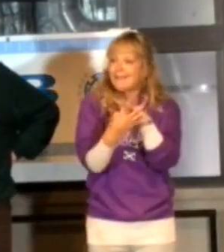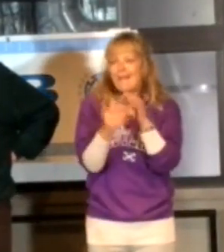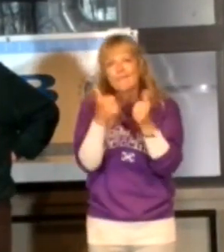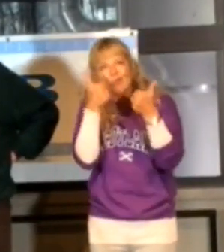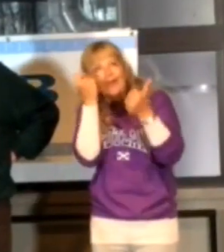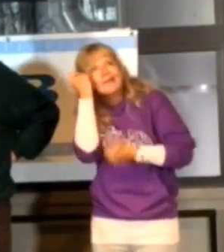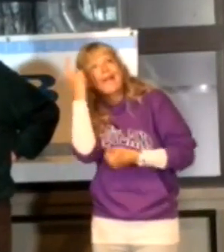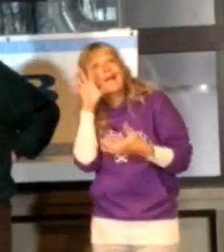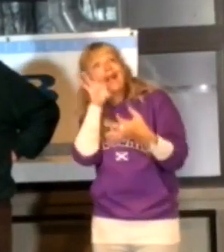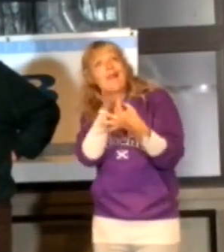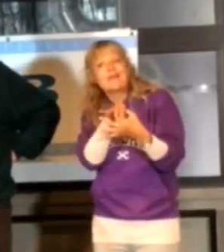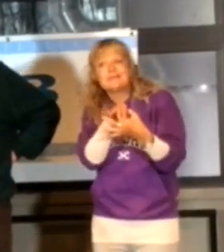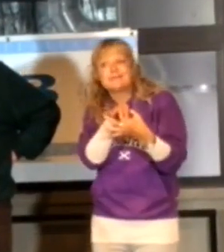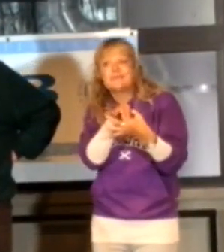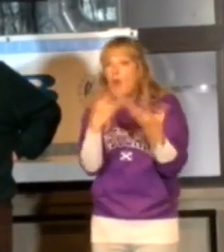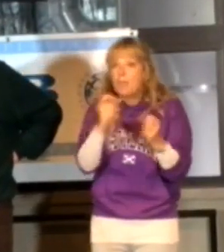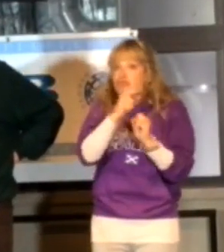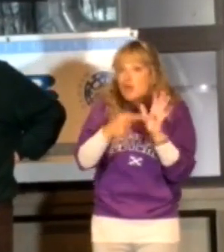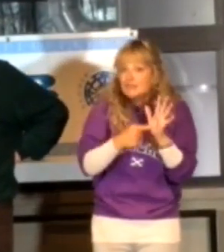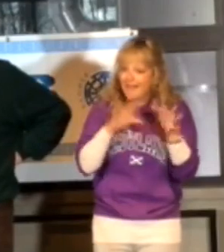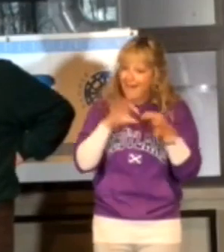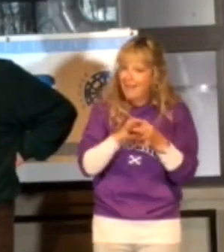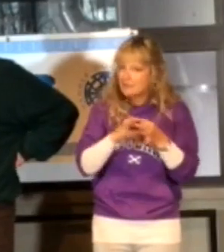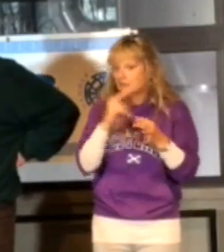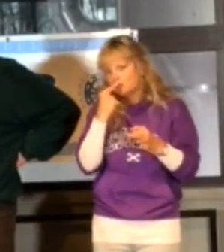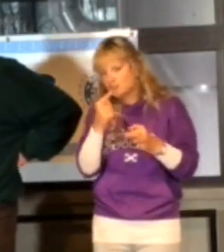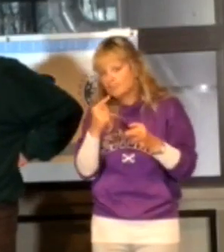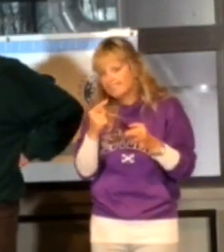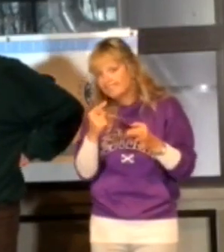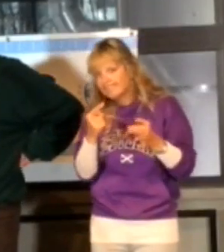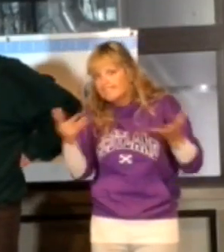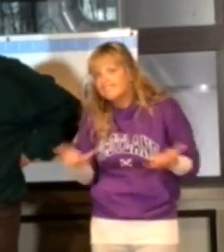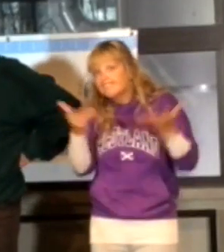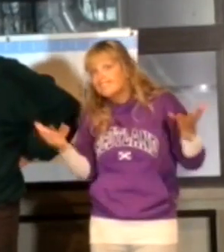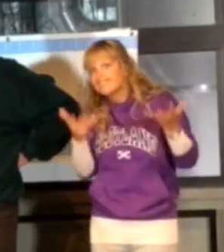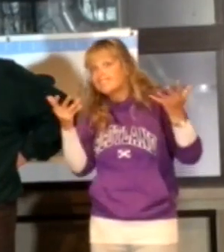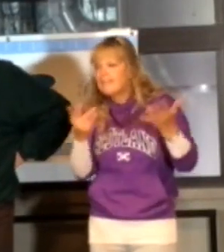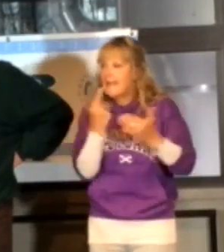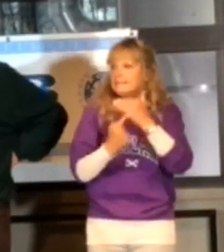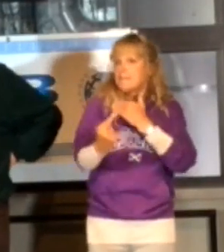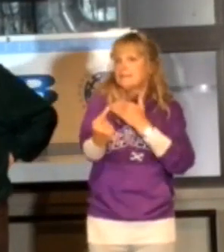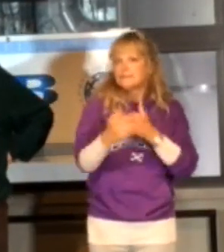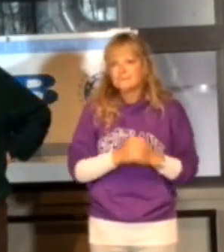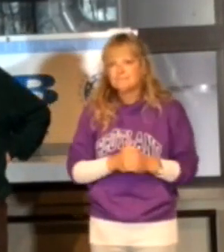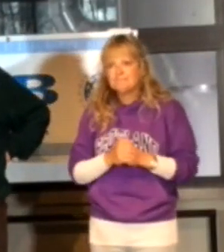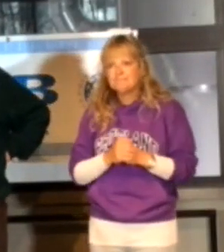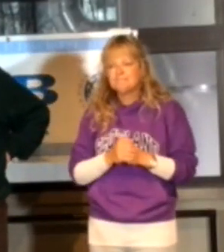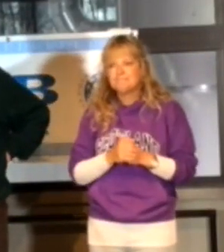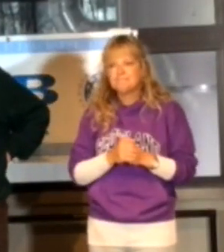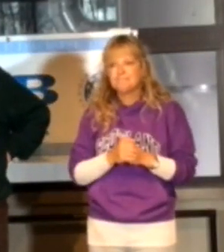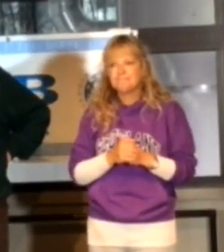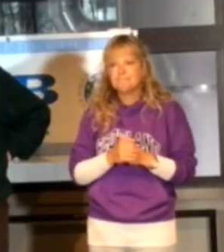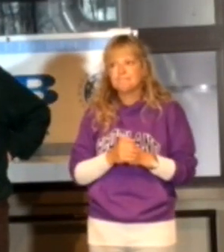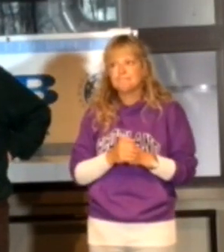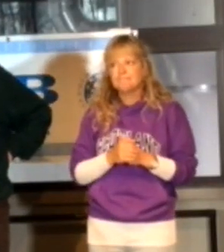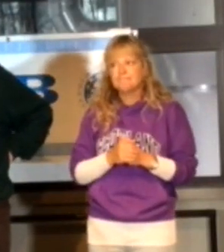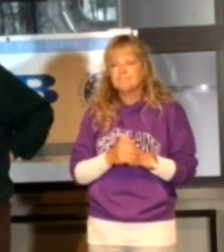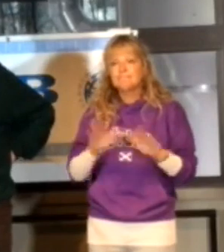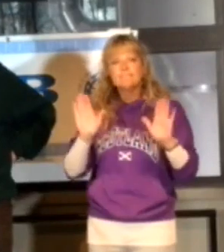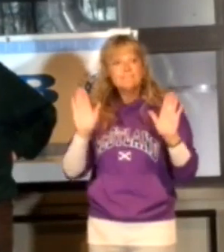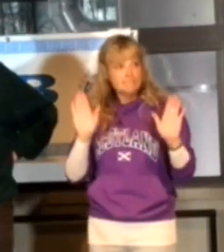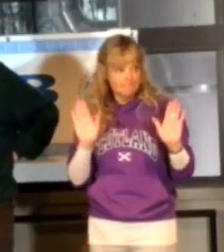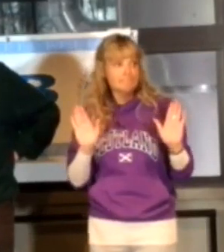ideas and projects that will advance the cause of independence. But to give money